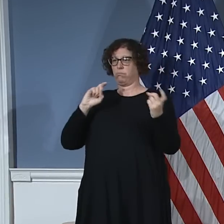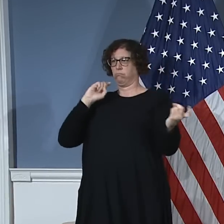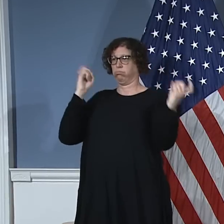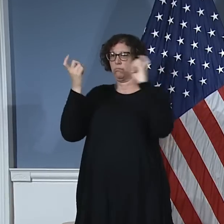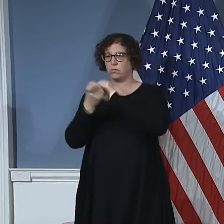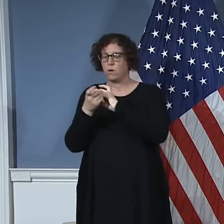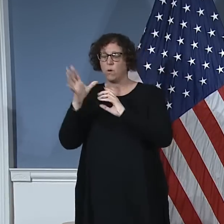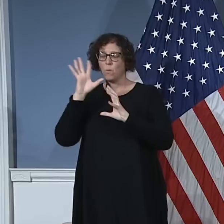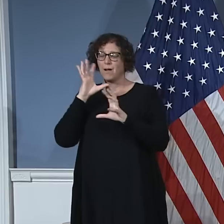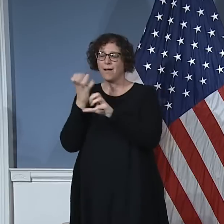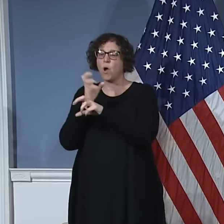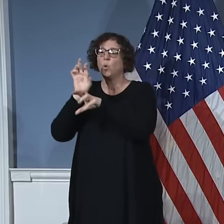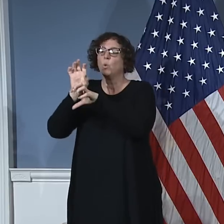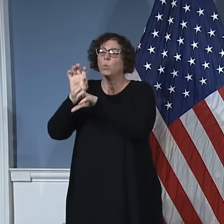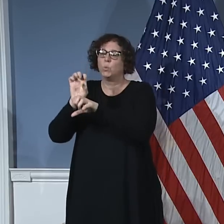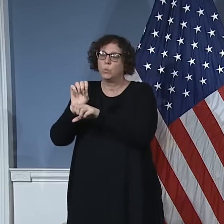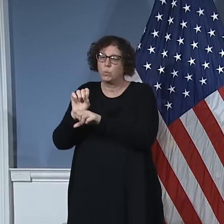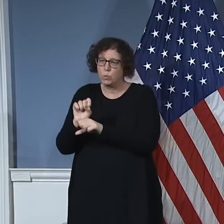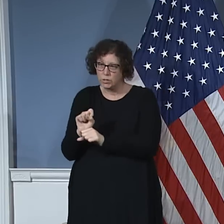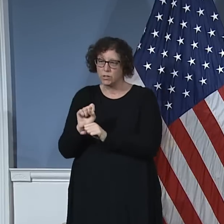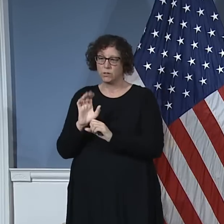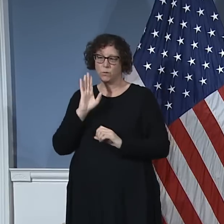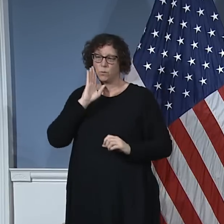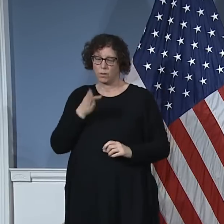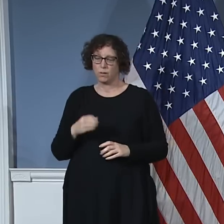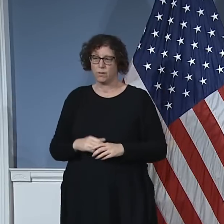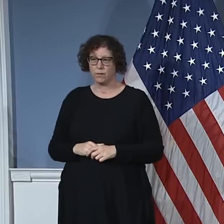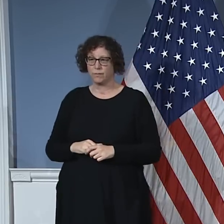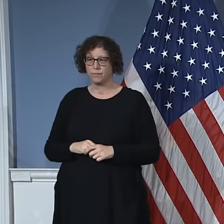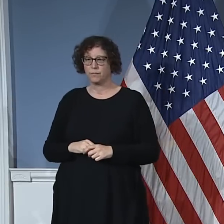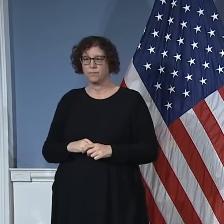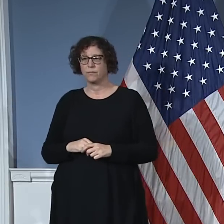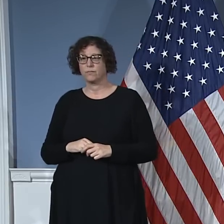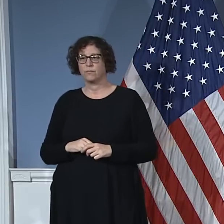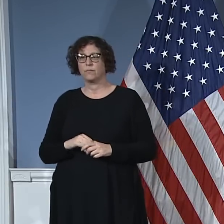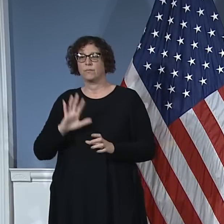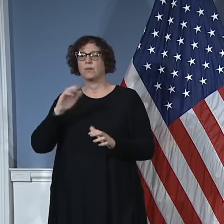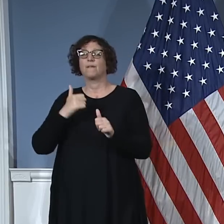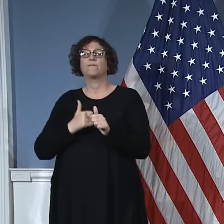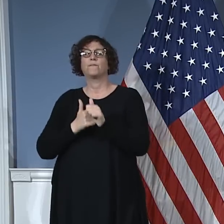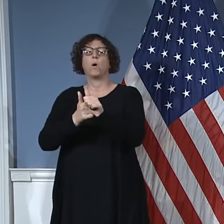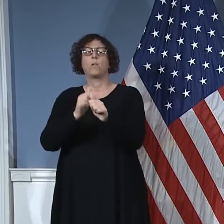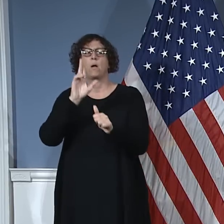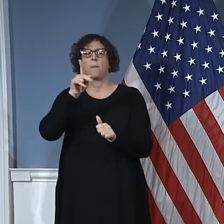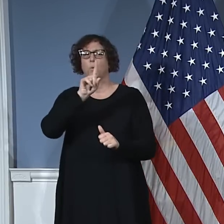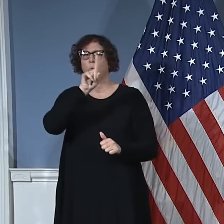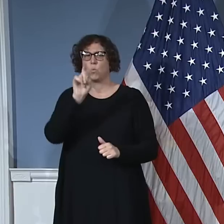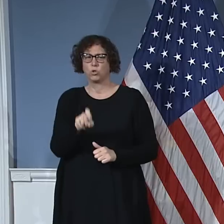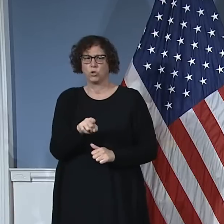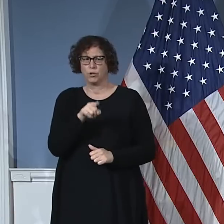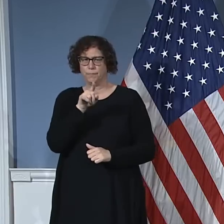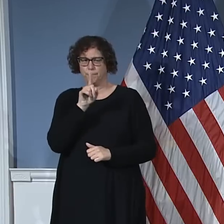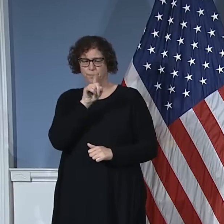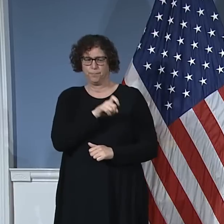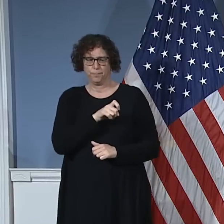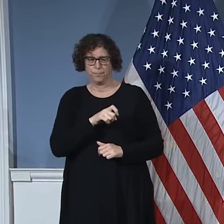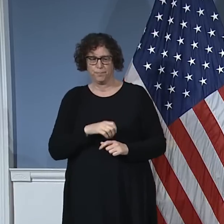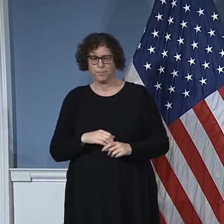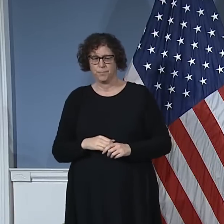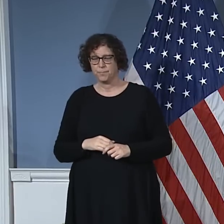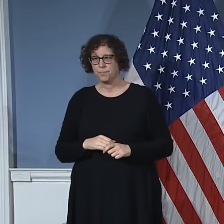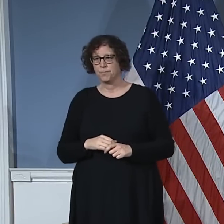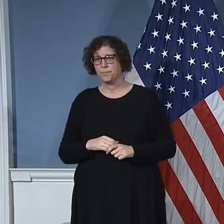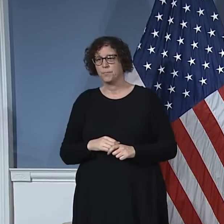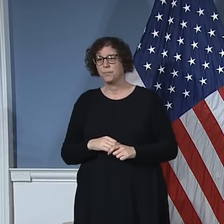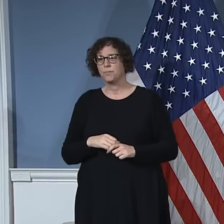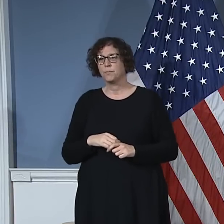even more deeply. Just another follow-up. Do you know what's happening to the prisoners that are being released?